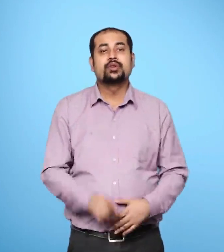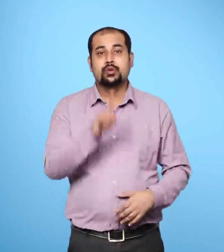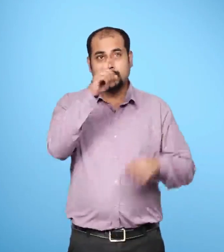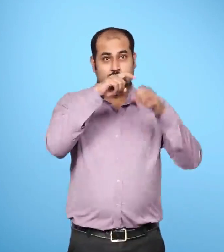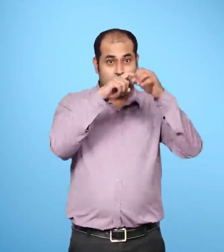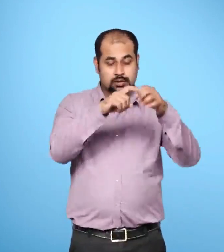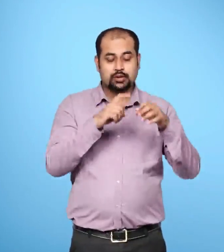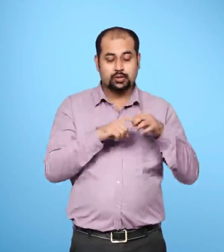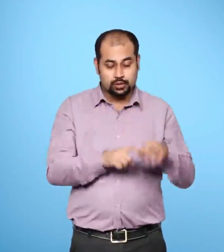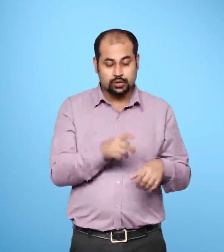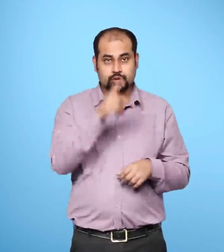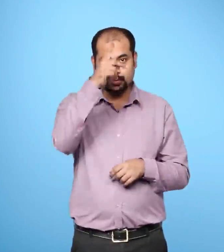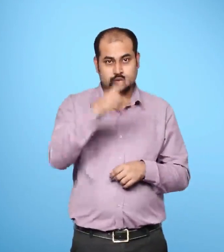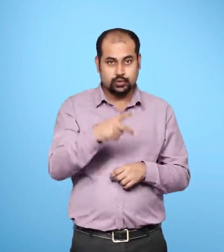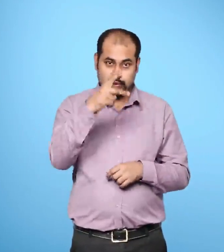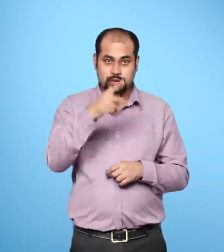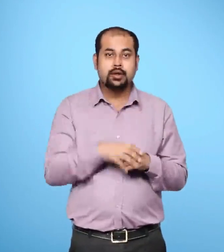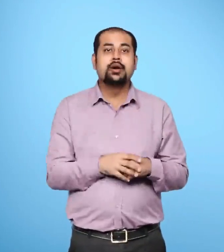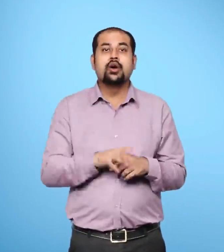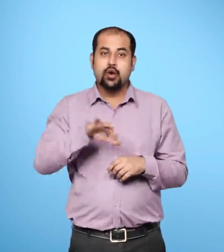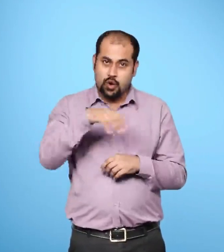Each part has questions and related pictures.